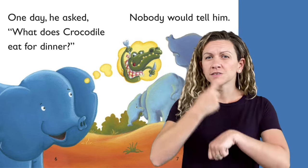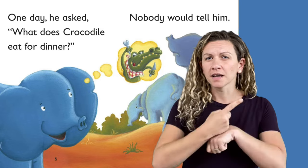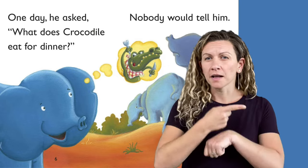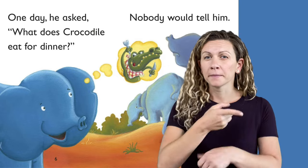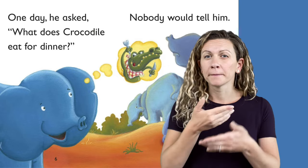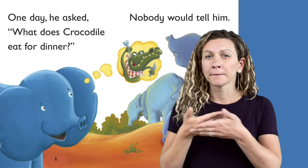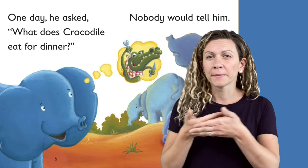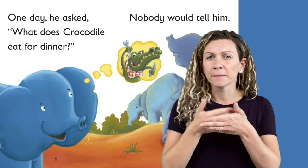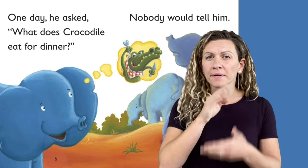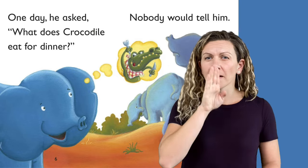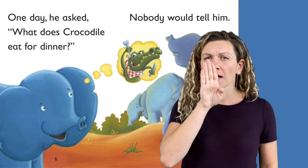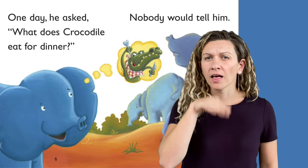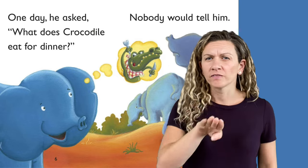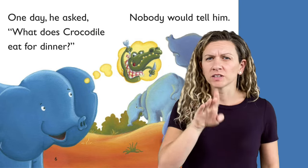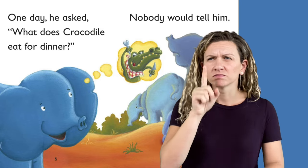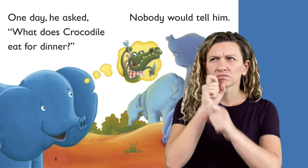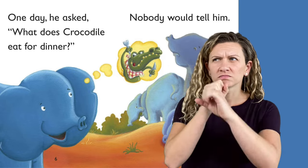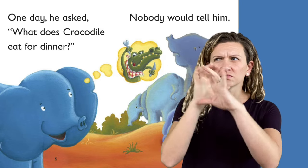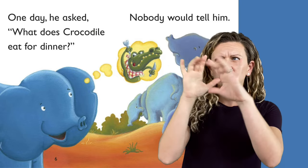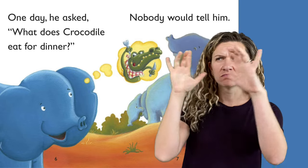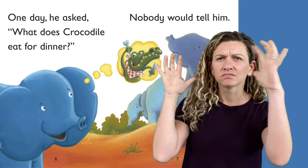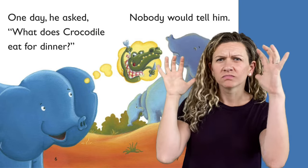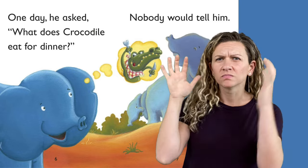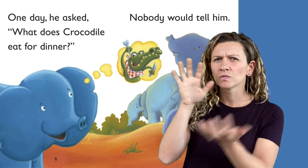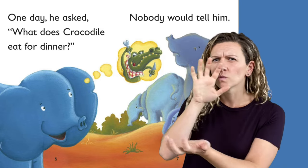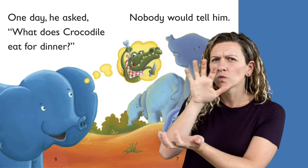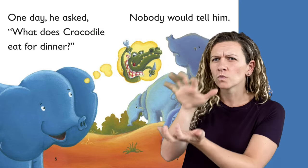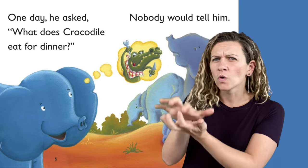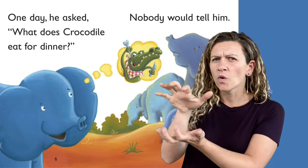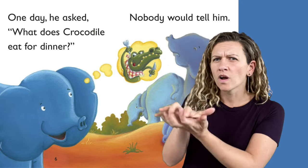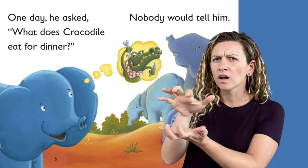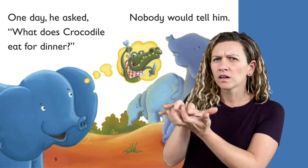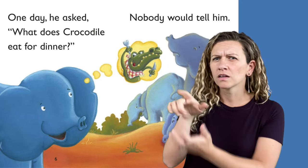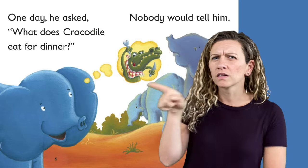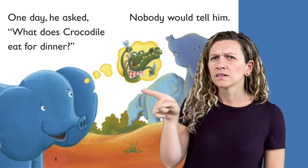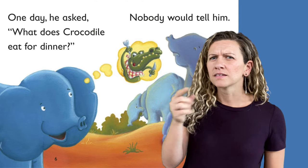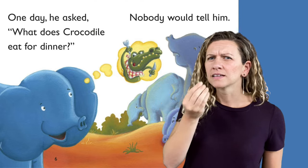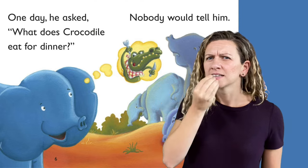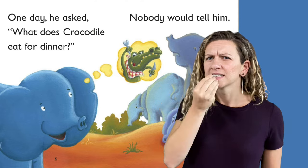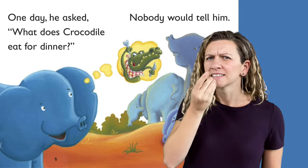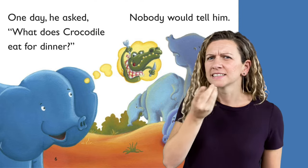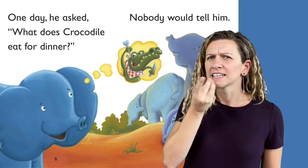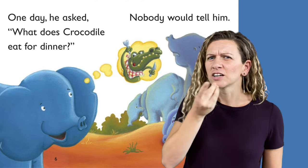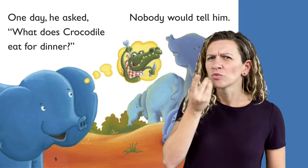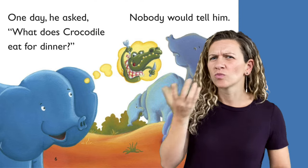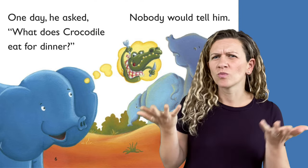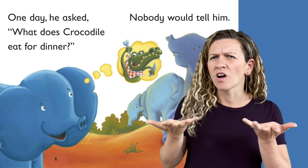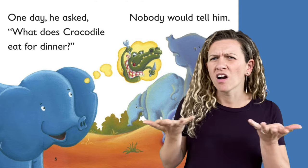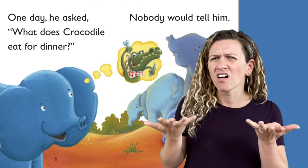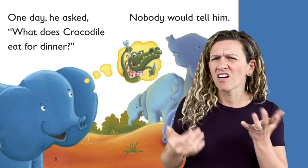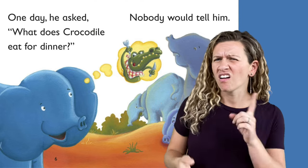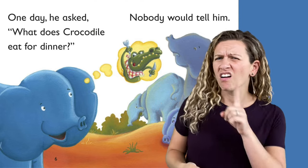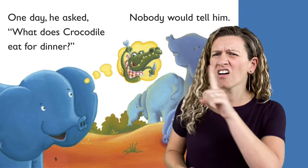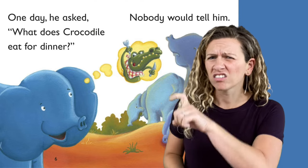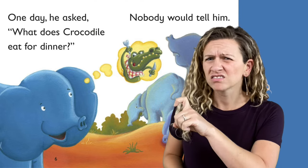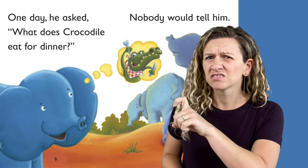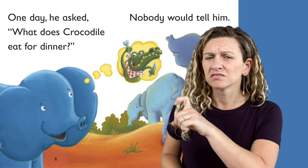One day, he asked, What does crocodile eat for dinner?